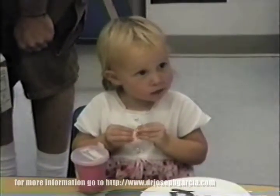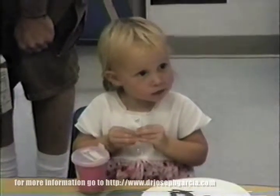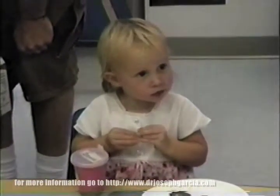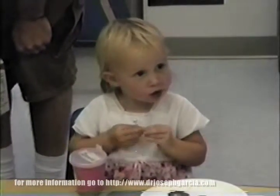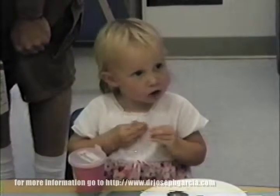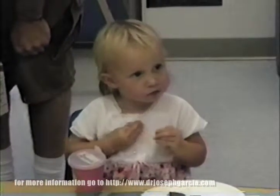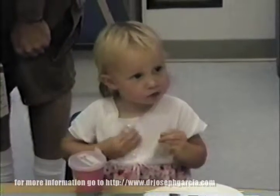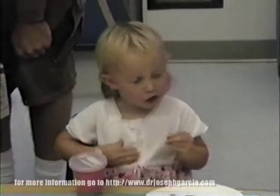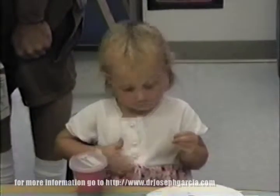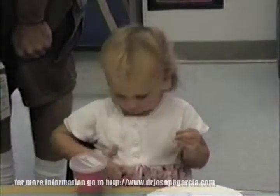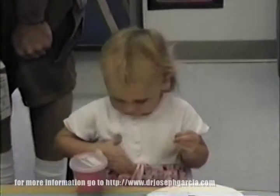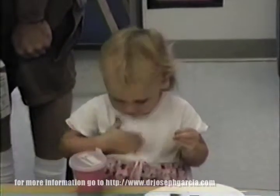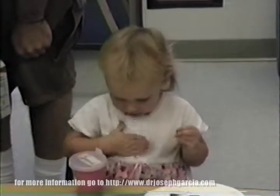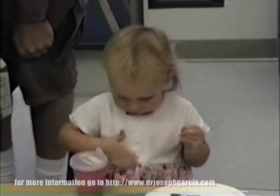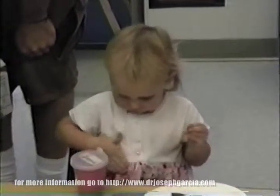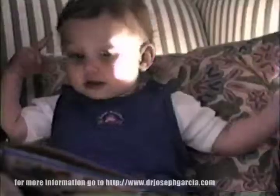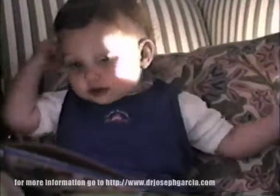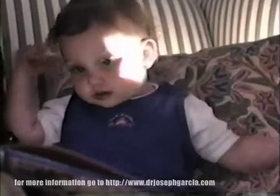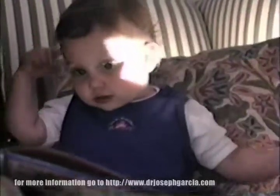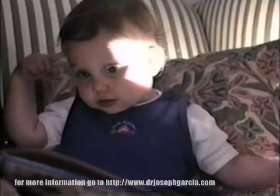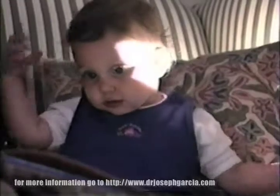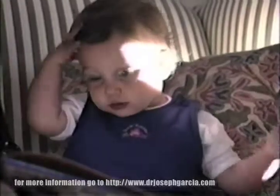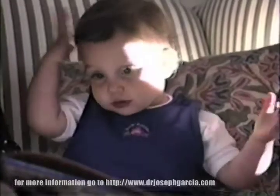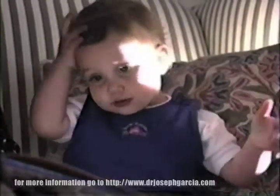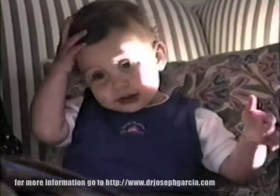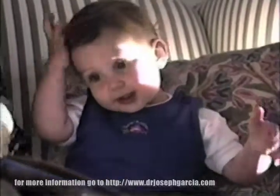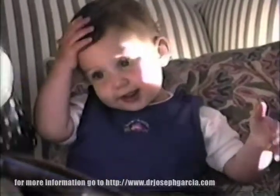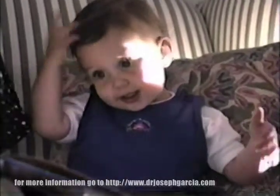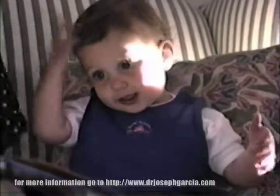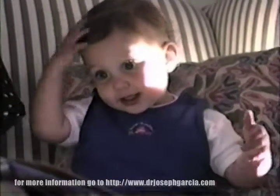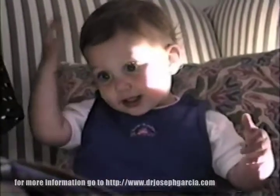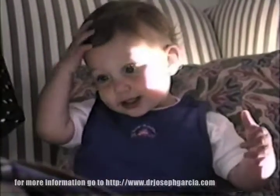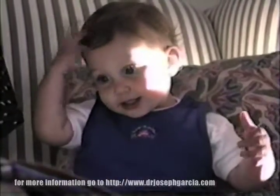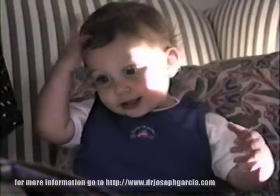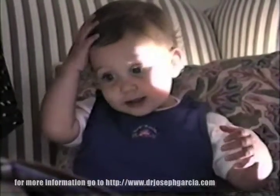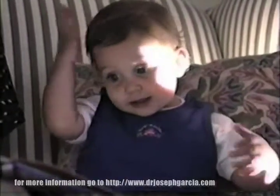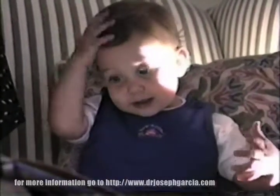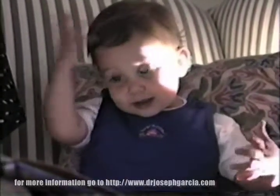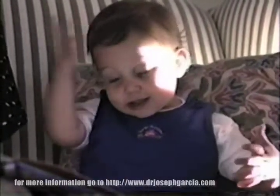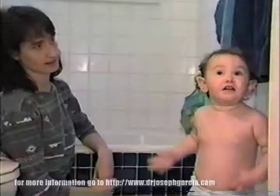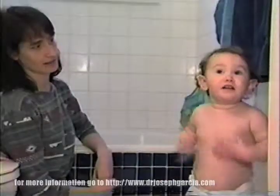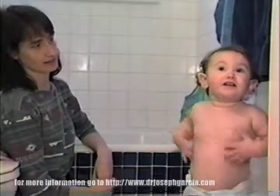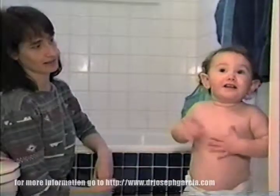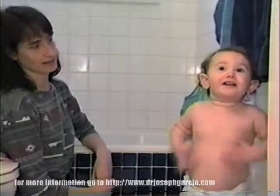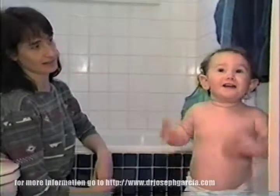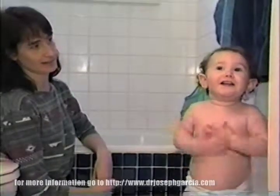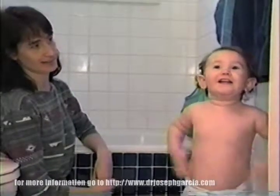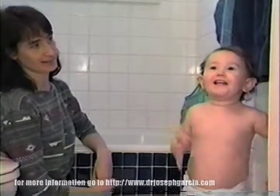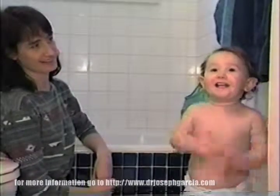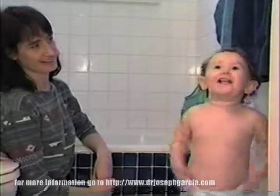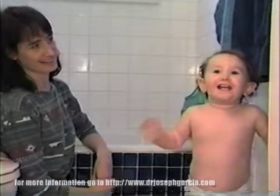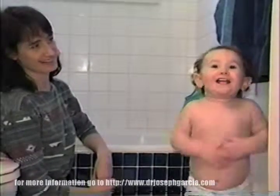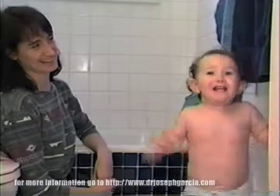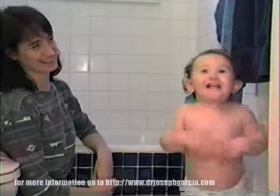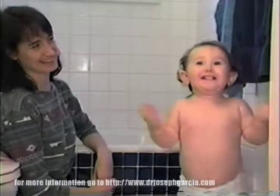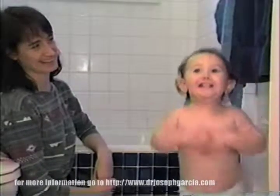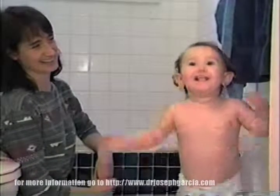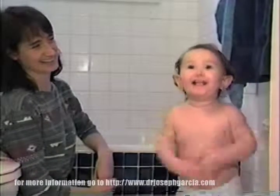It's impossible to say whether parents buy into baby signs to raise a super bright child or just to have fun and a good night's sleep.